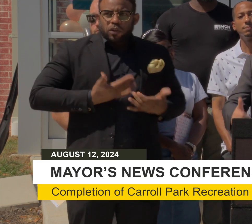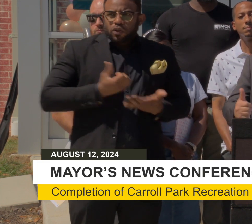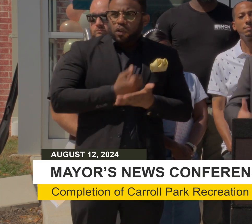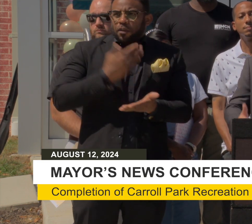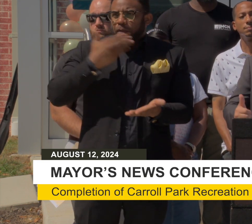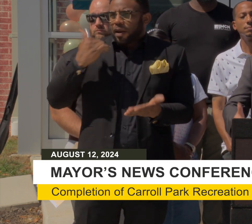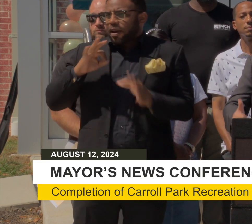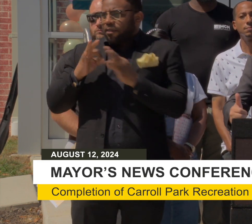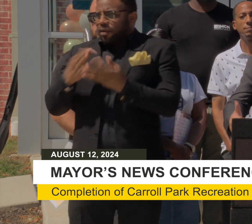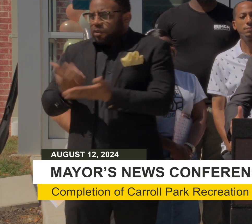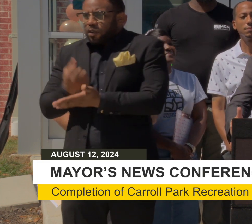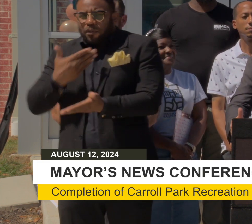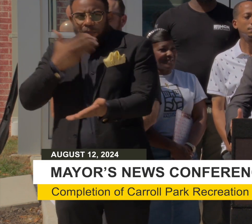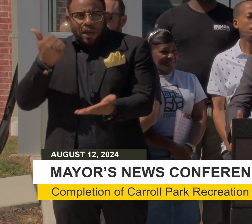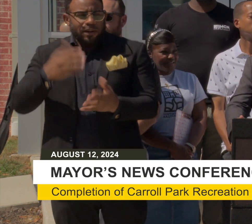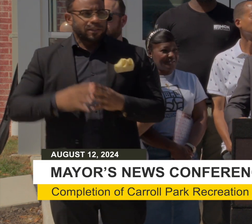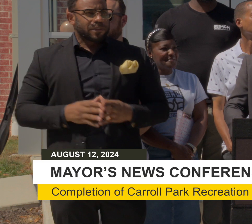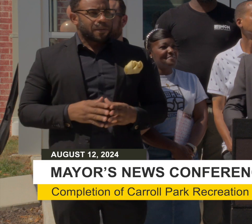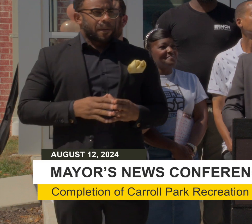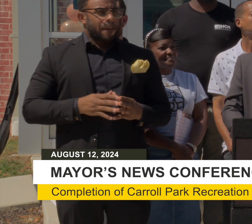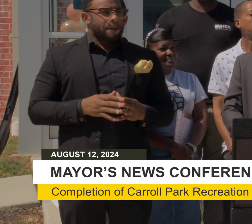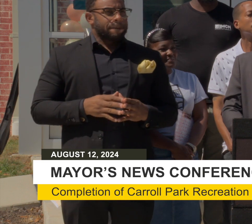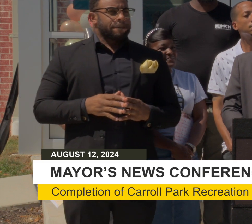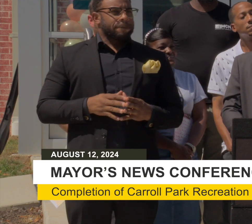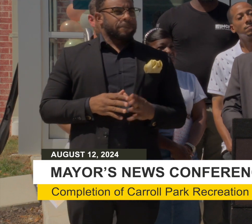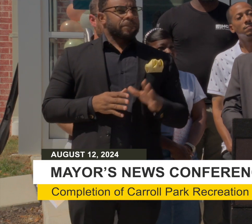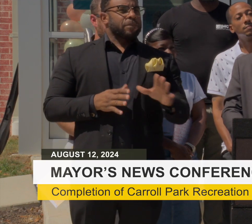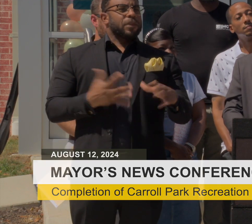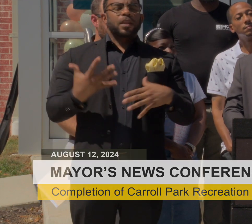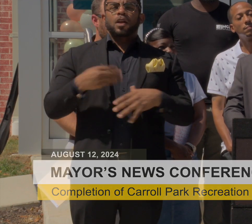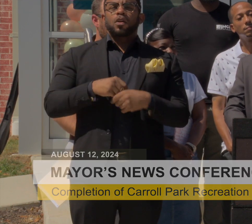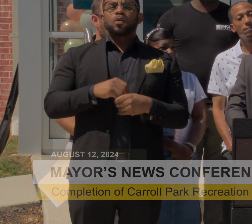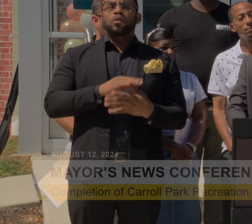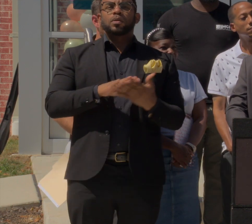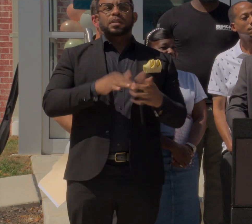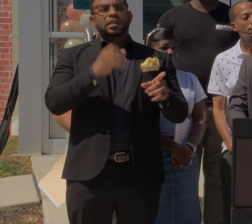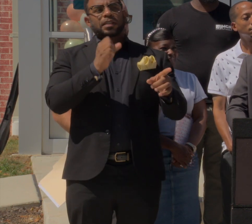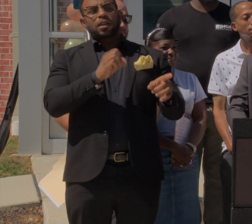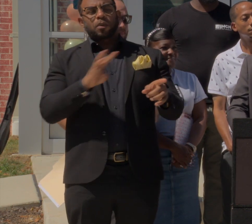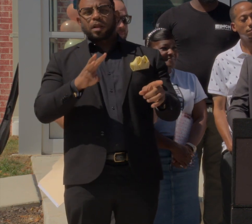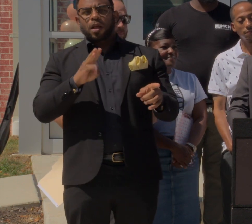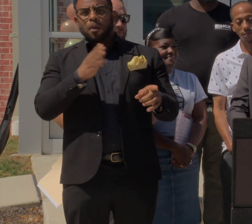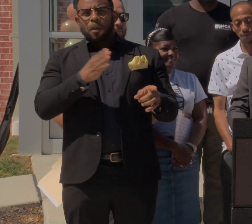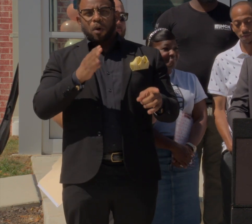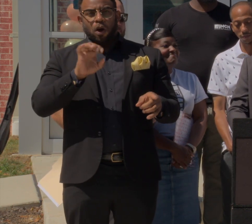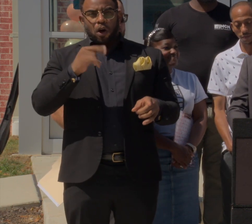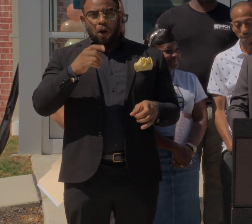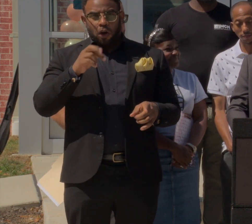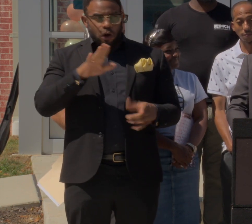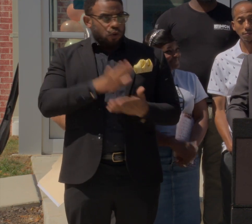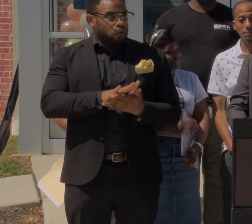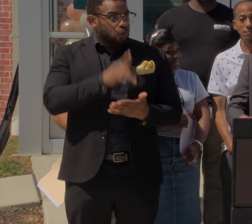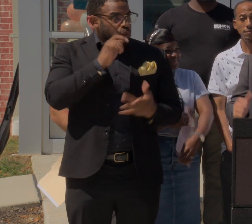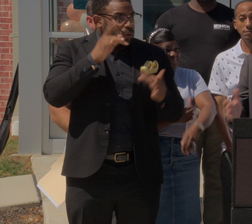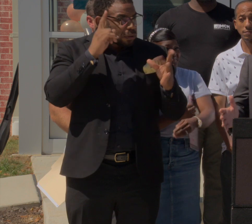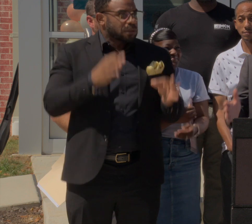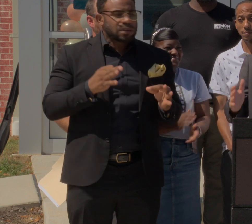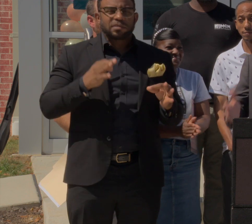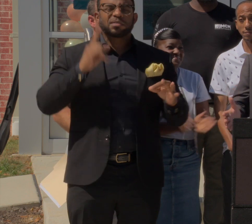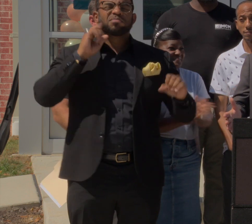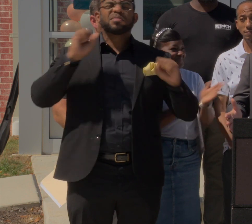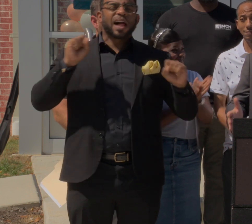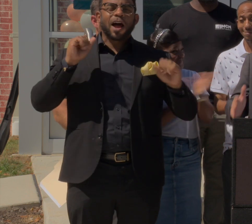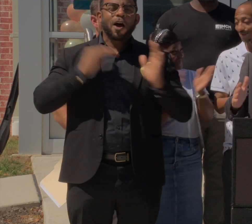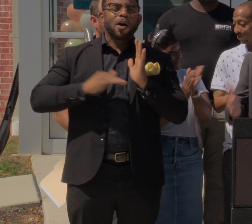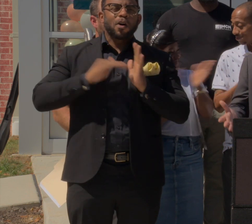deserve better, our families deserve better. It includes the Southwest Baltimore Charter School, who has said loudly